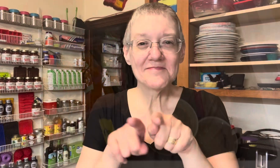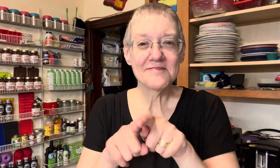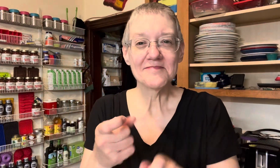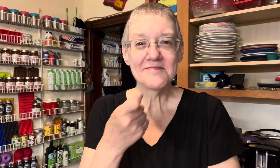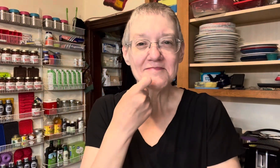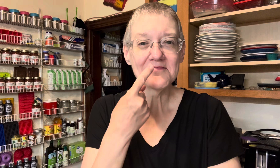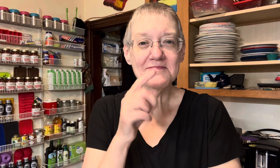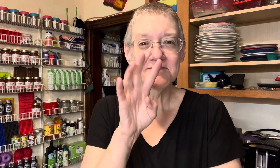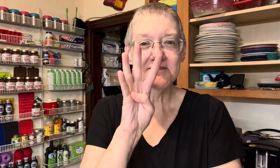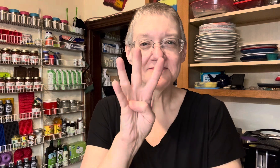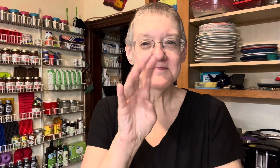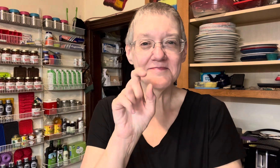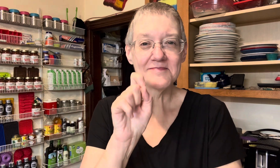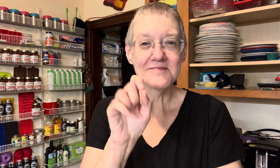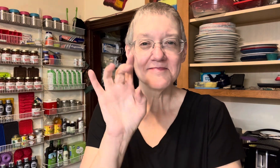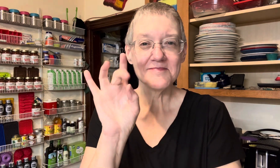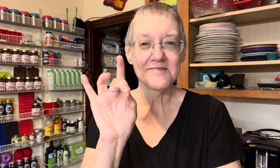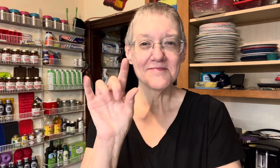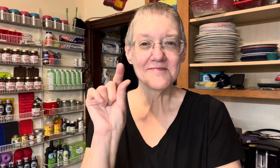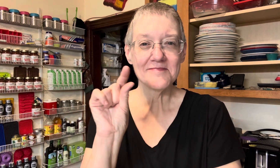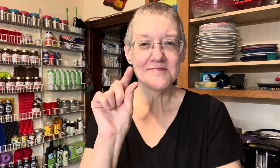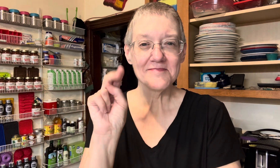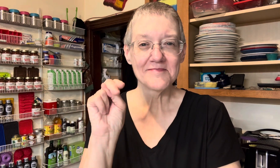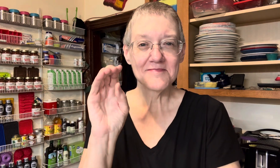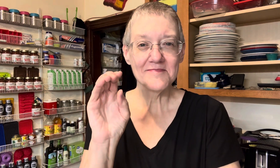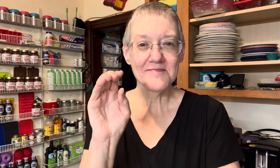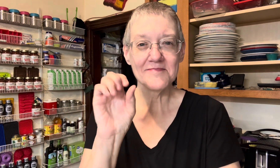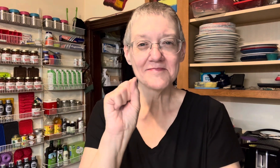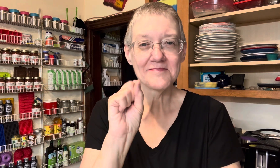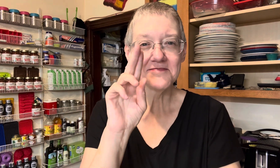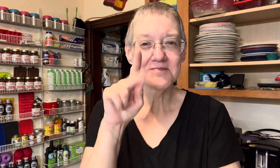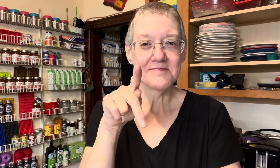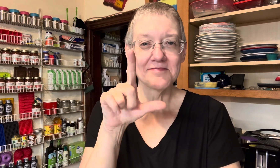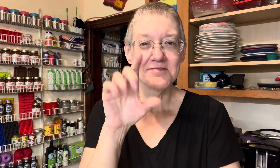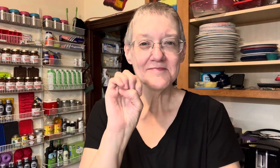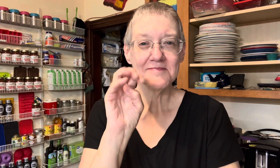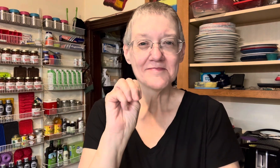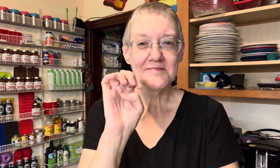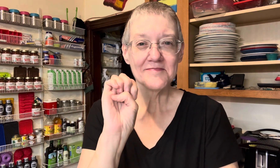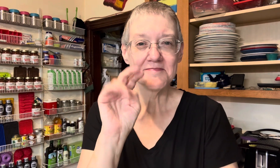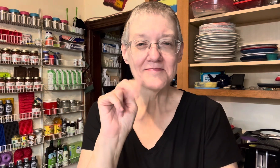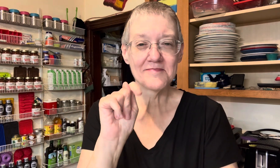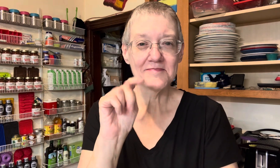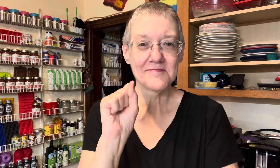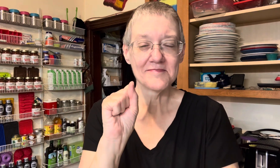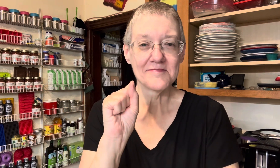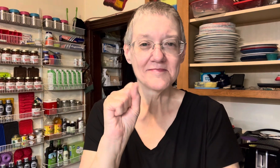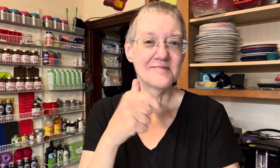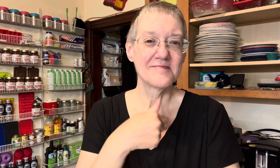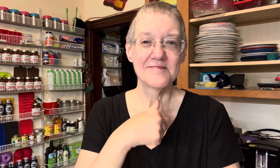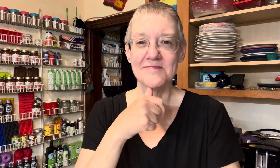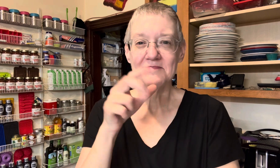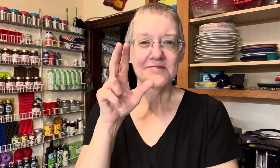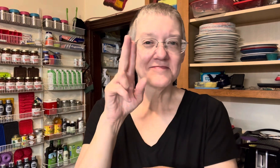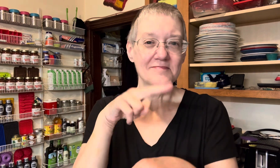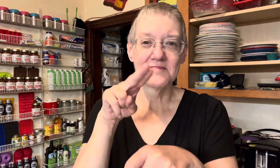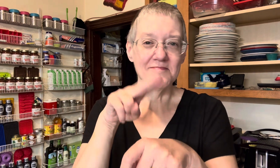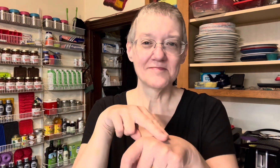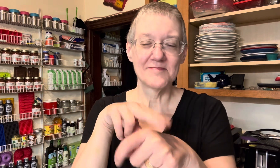I also take 4.8 grams of net carbs worth of supplements. I don't